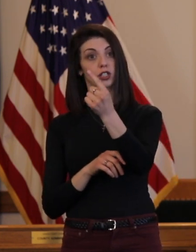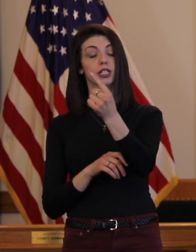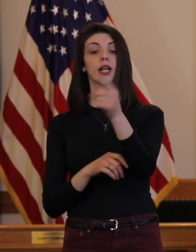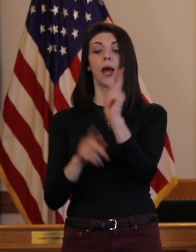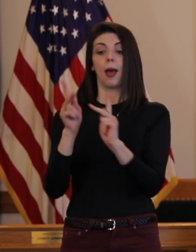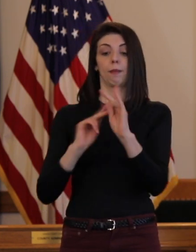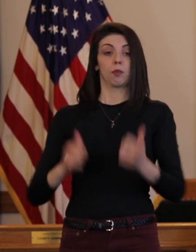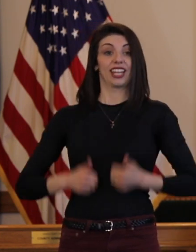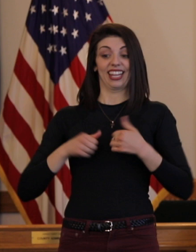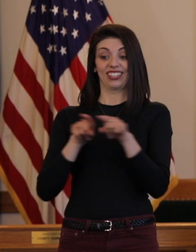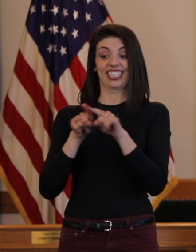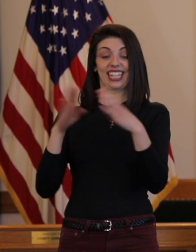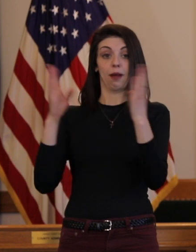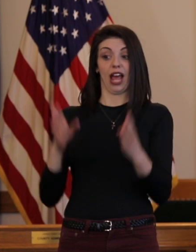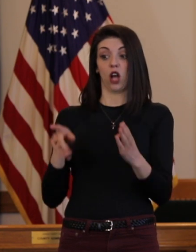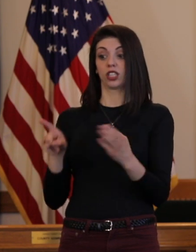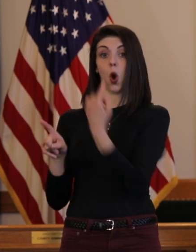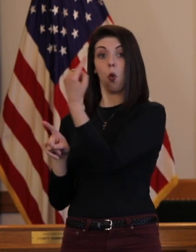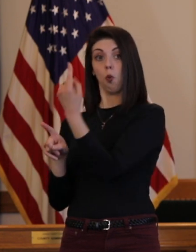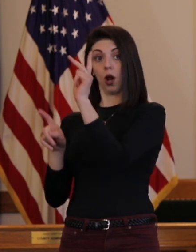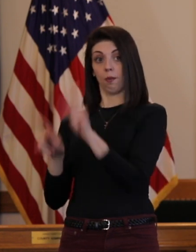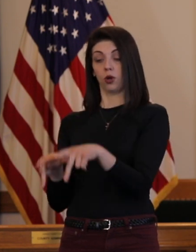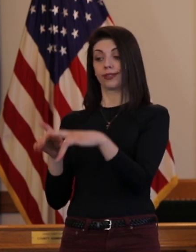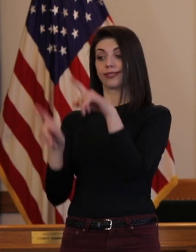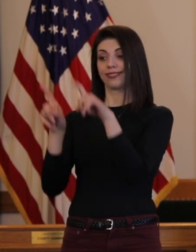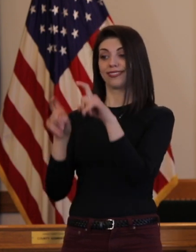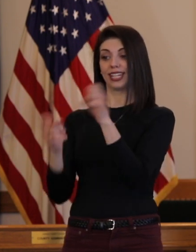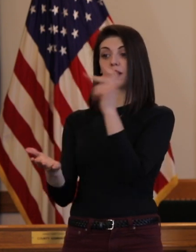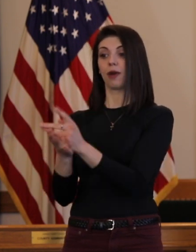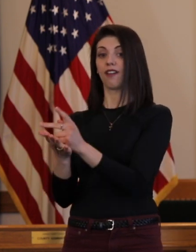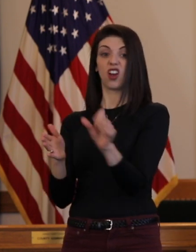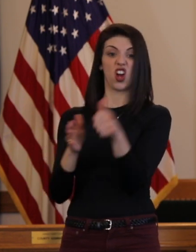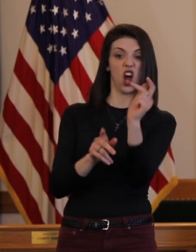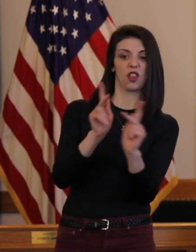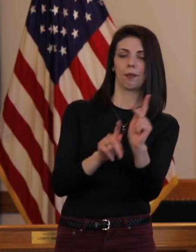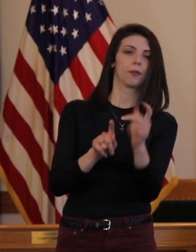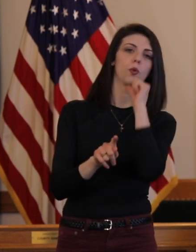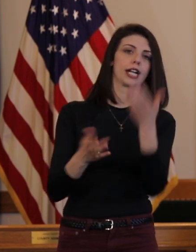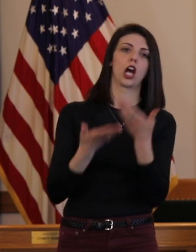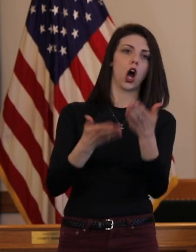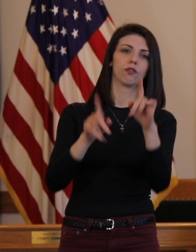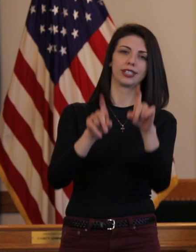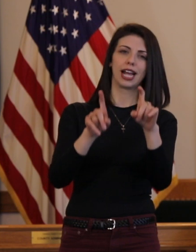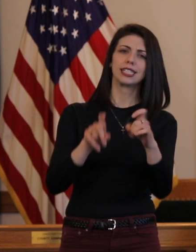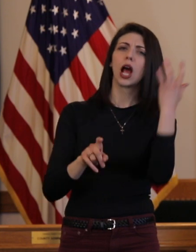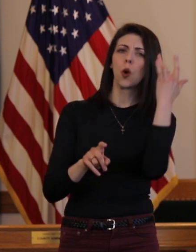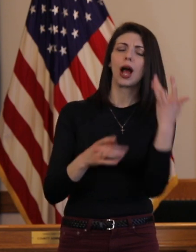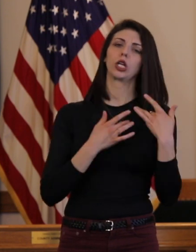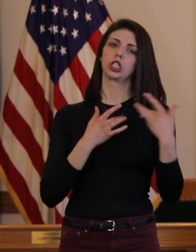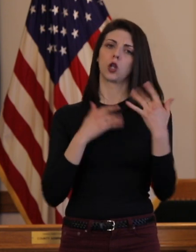household of someone that tested positive were not offered a test. This was due to concerns over